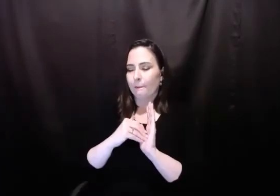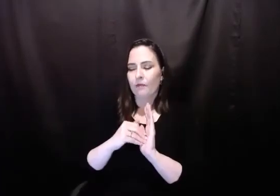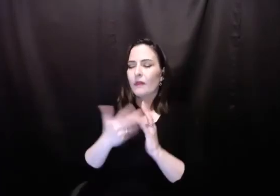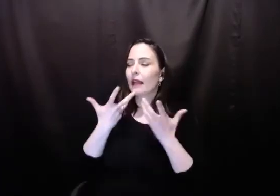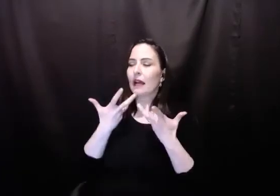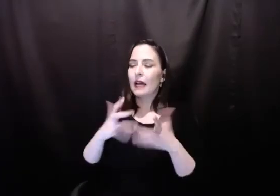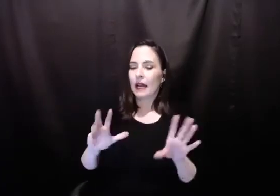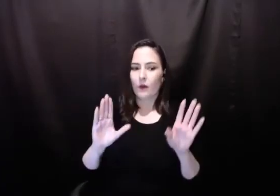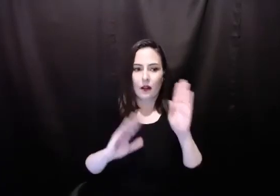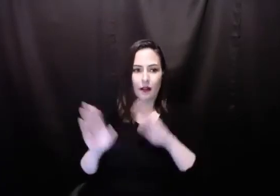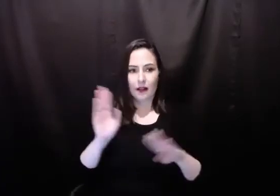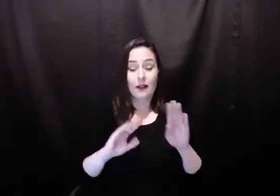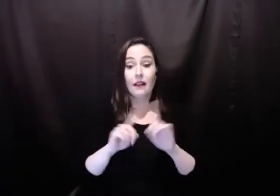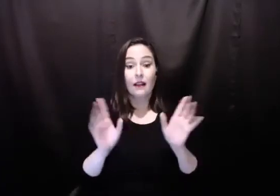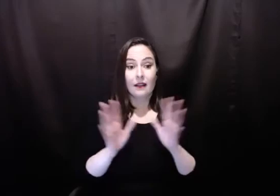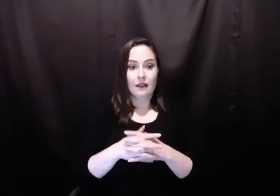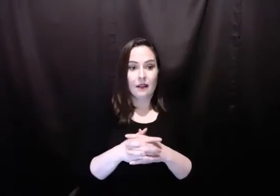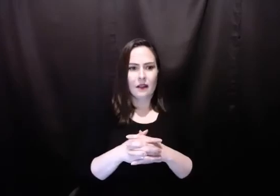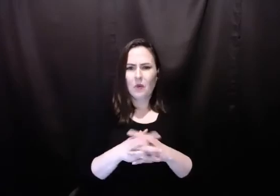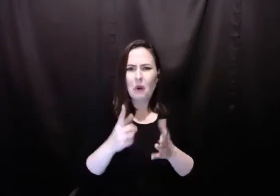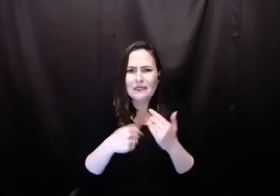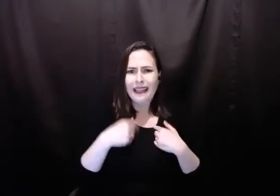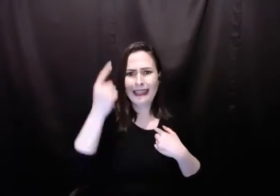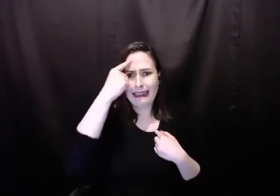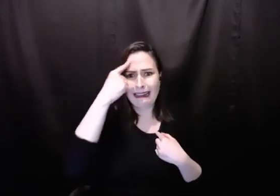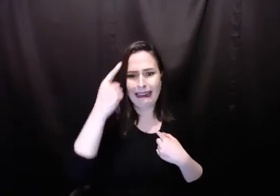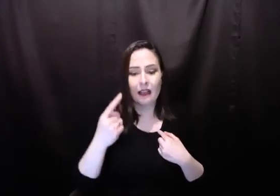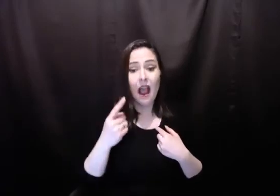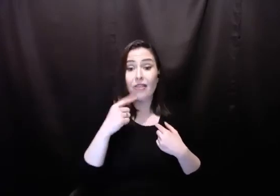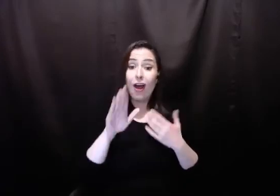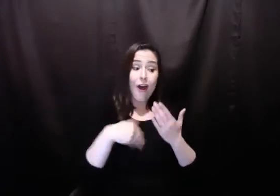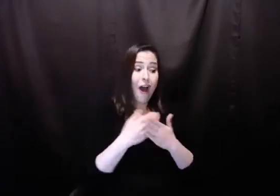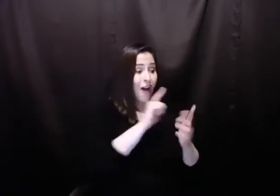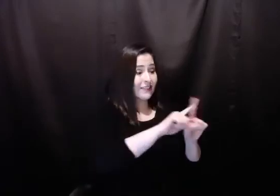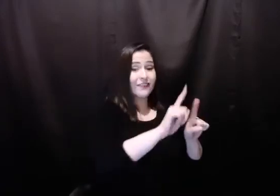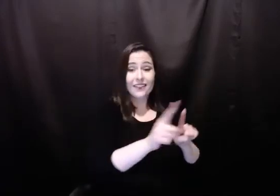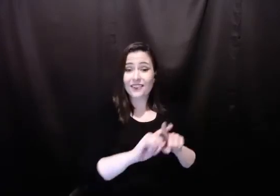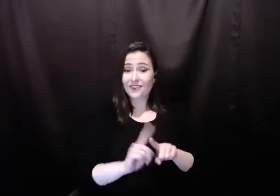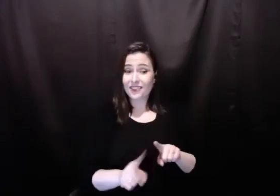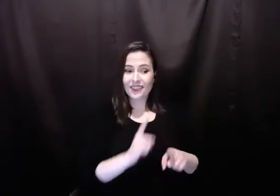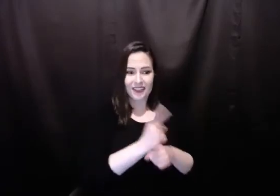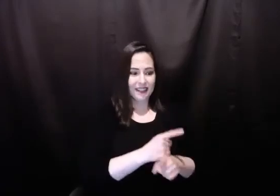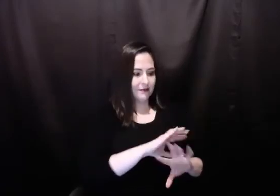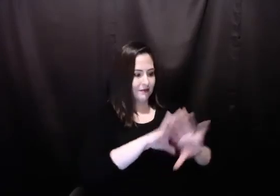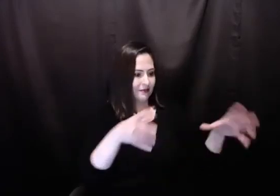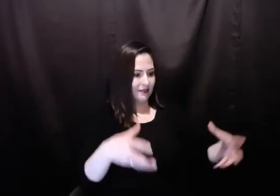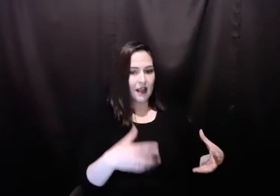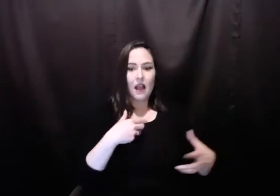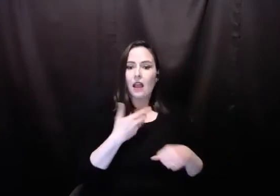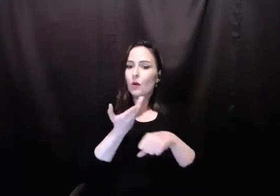many years did I waste? How many years did I waste waiting for someone to be different? I love my kids, but my good friend who